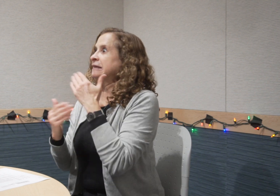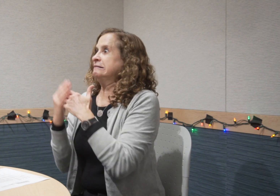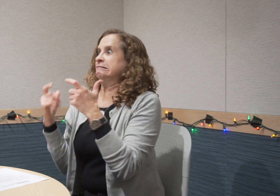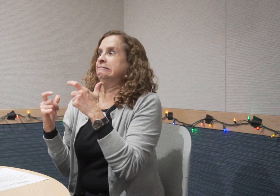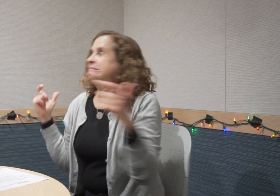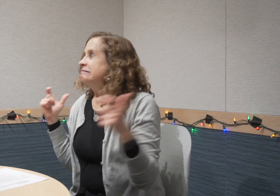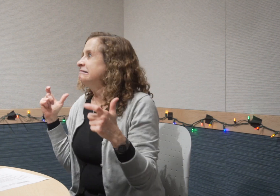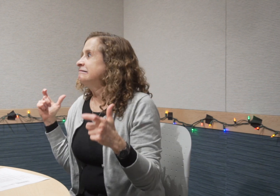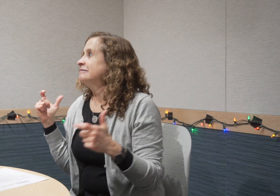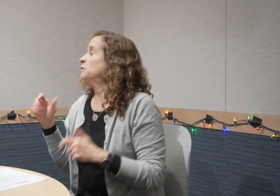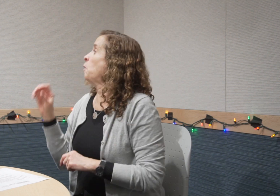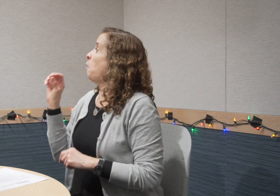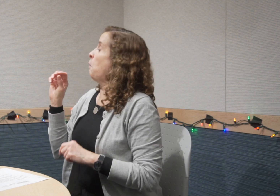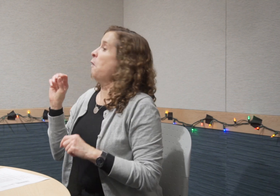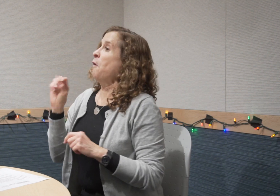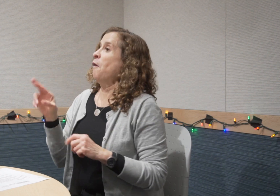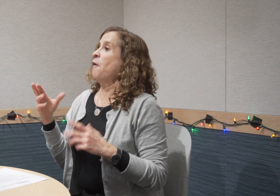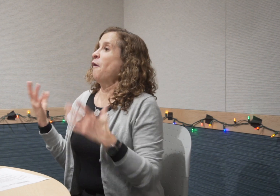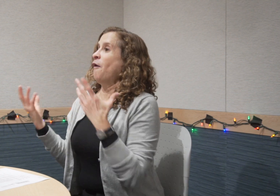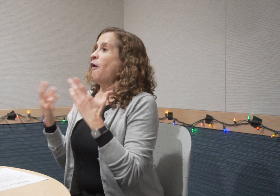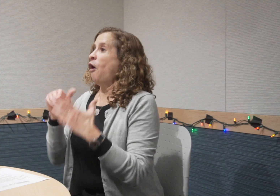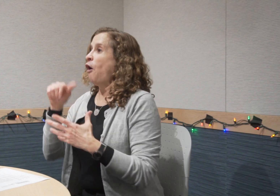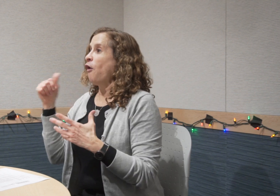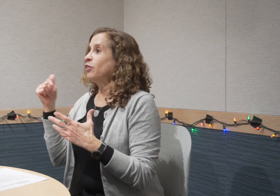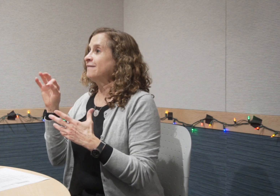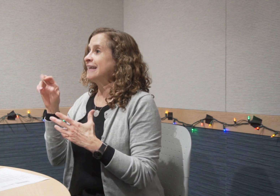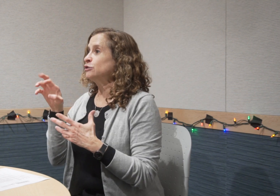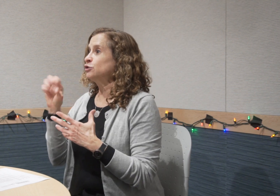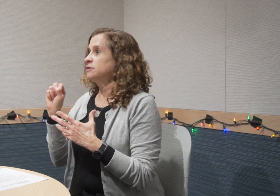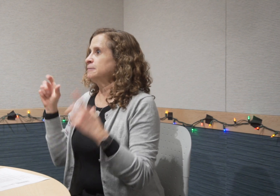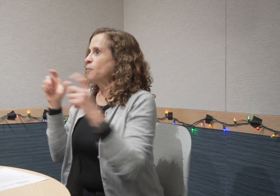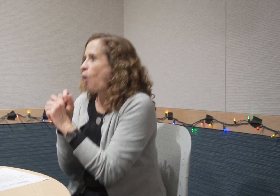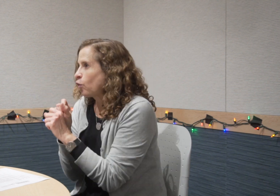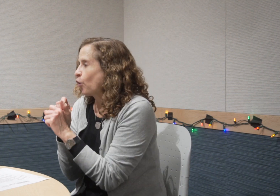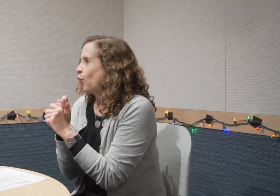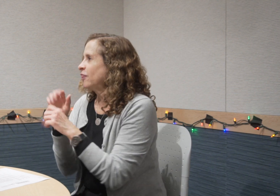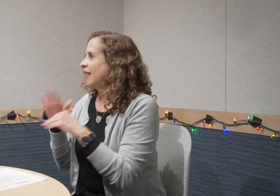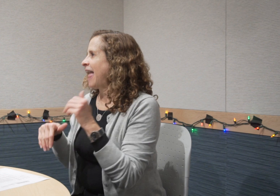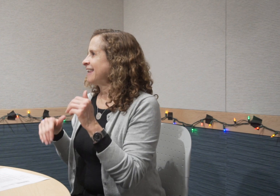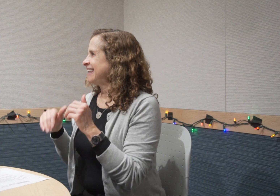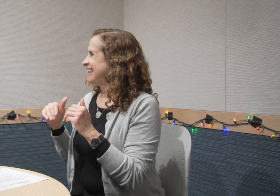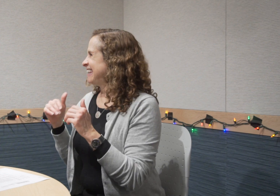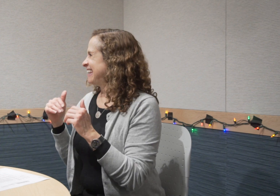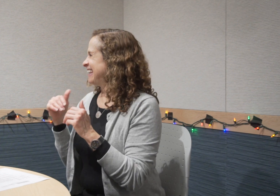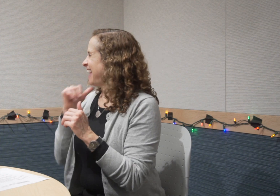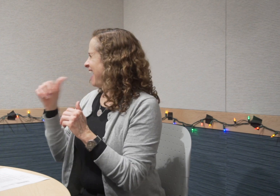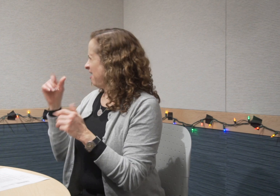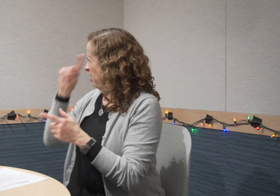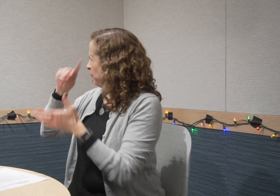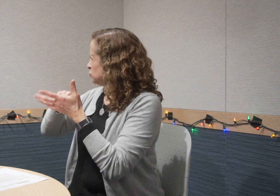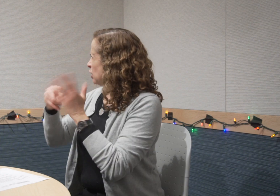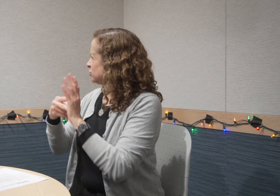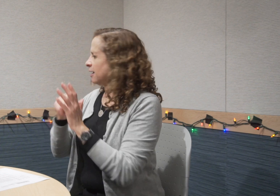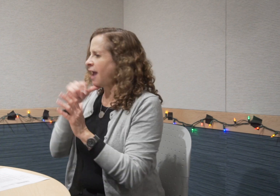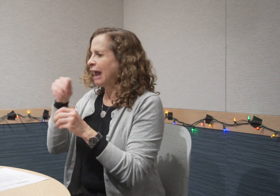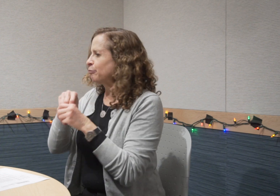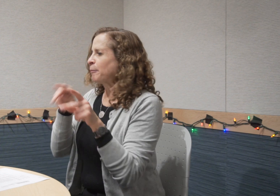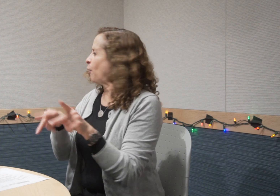are proportionately bigger in deaf art, or there's other features that are made smaller in deaf art.